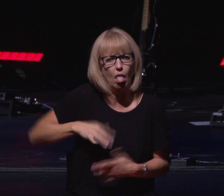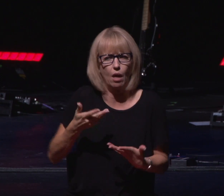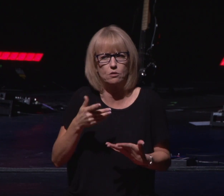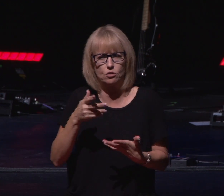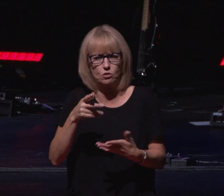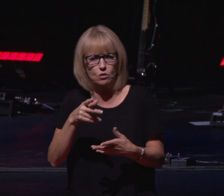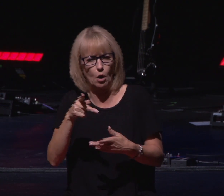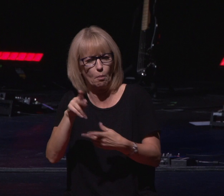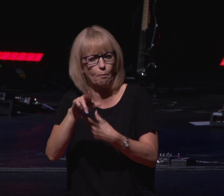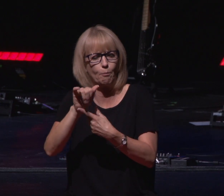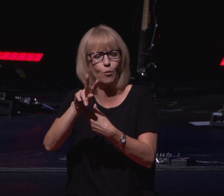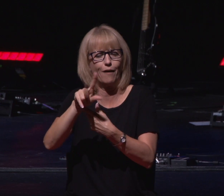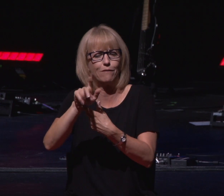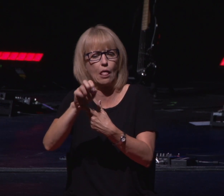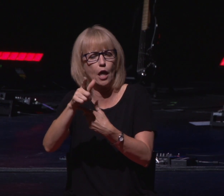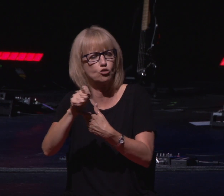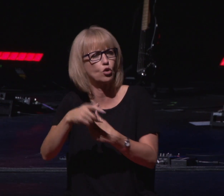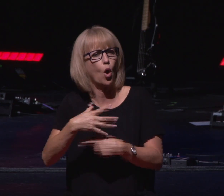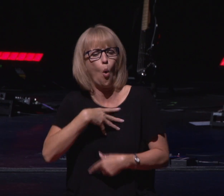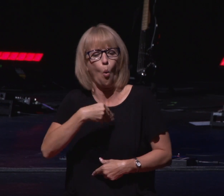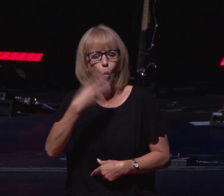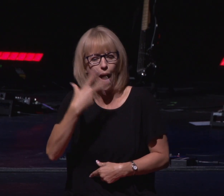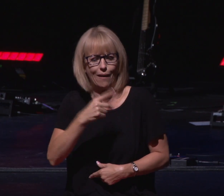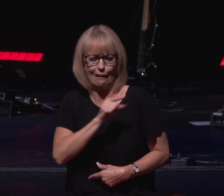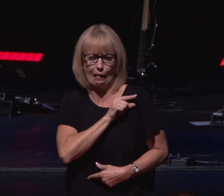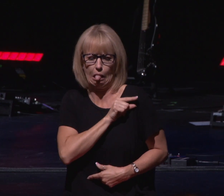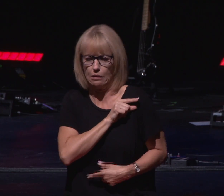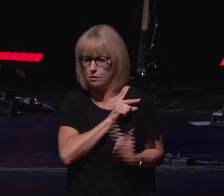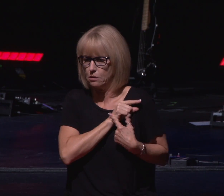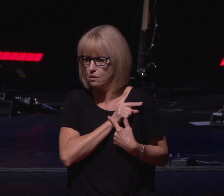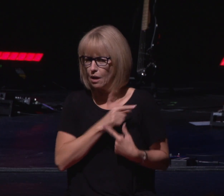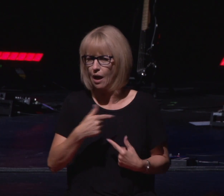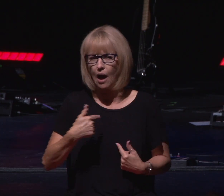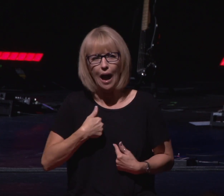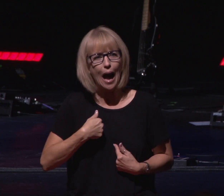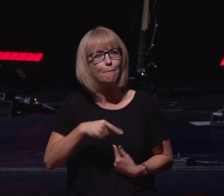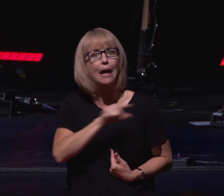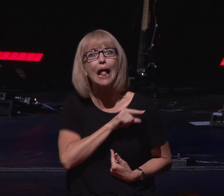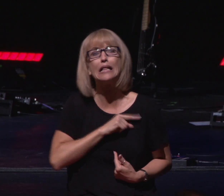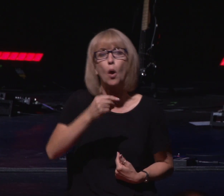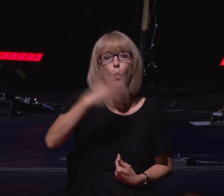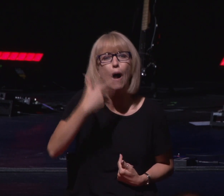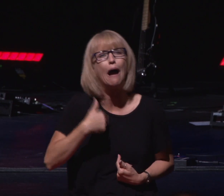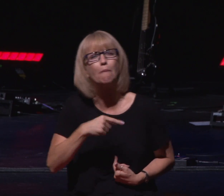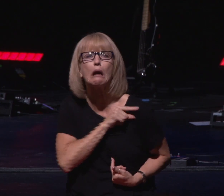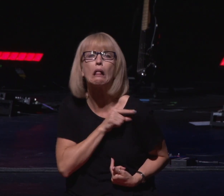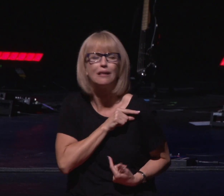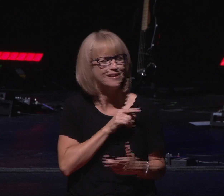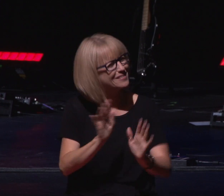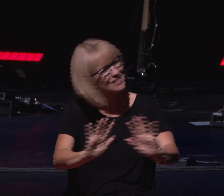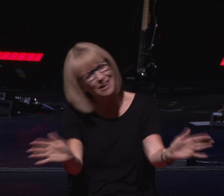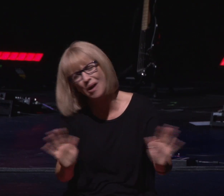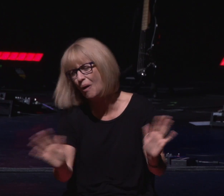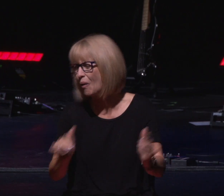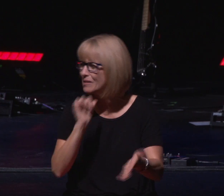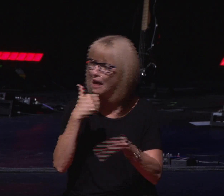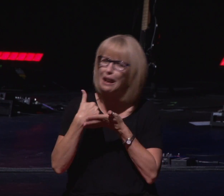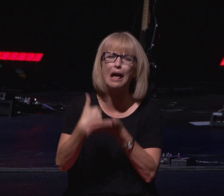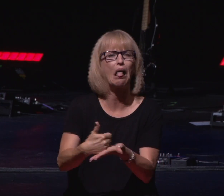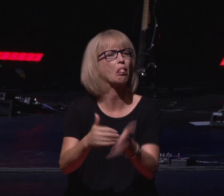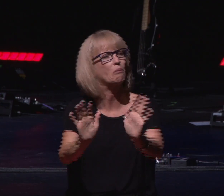And what comes with that is this thing called guilt. I feel guilty for being what I am, and that is absolutely not what God's plans for us to be. That doesn't get us